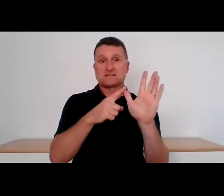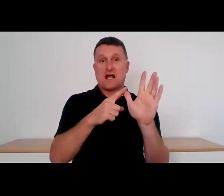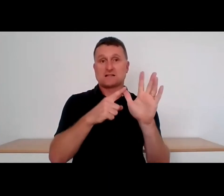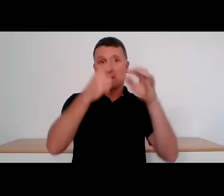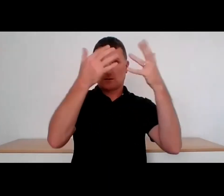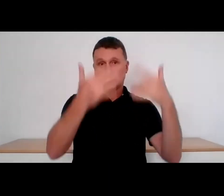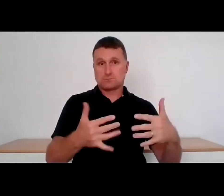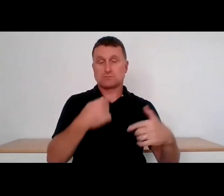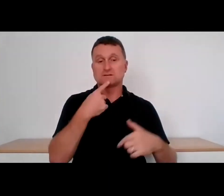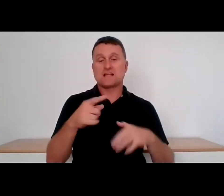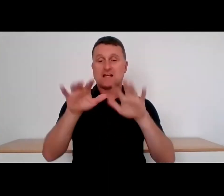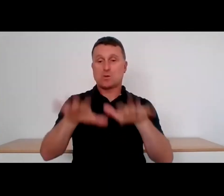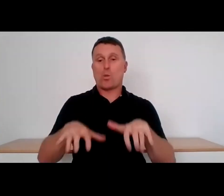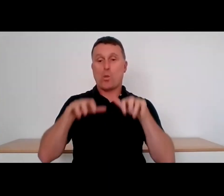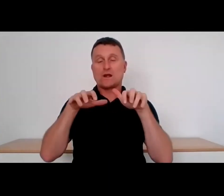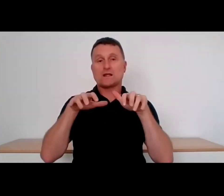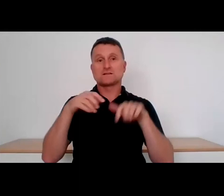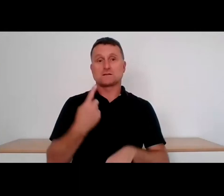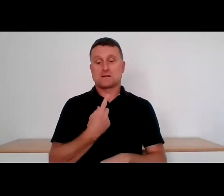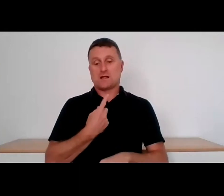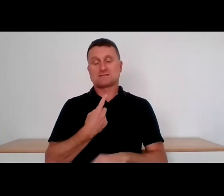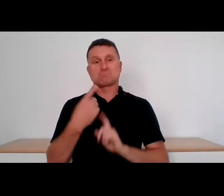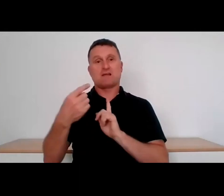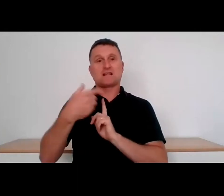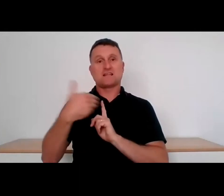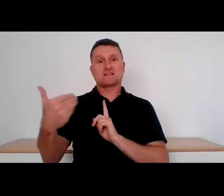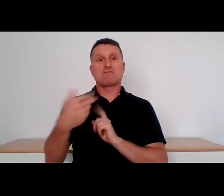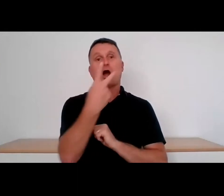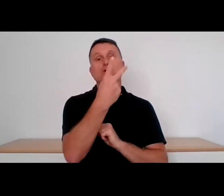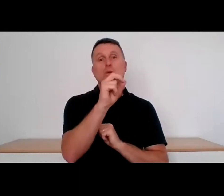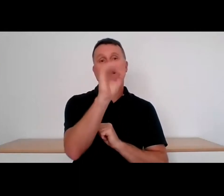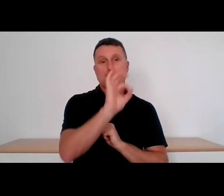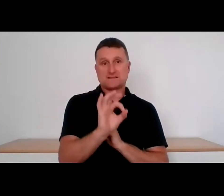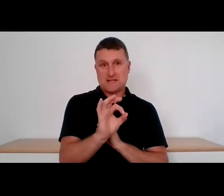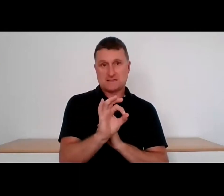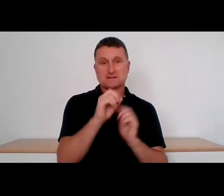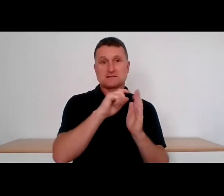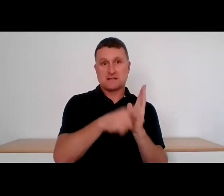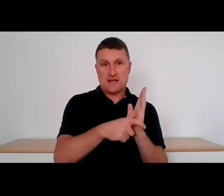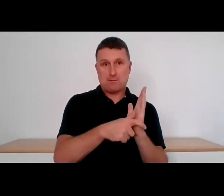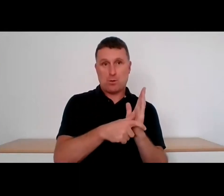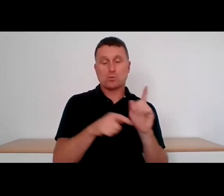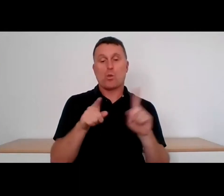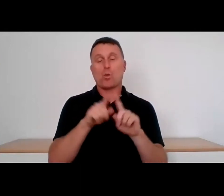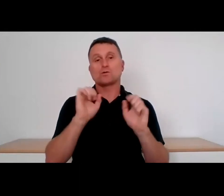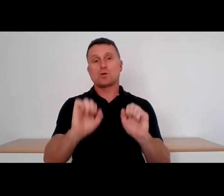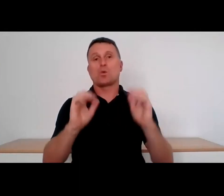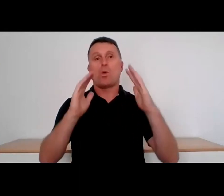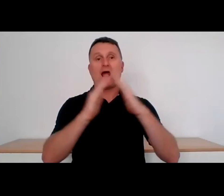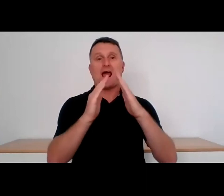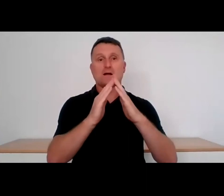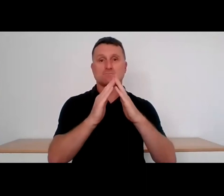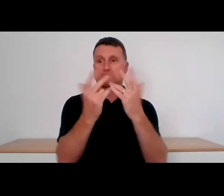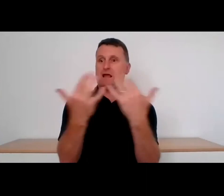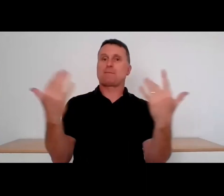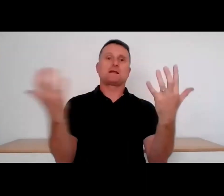of your audiences identify as disabled, and that your average house size has increased, these are things to be proud